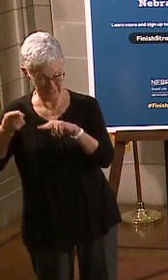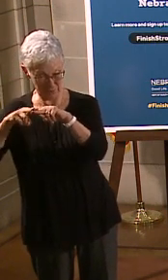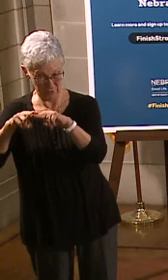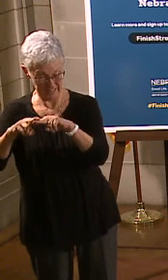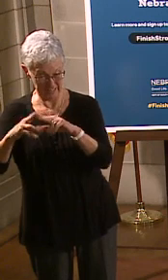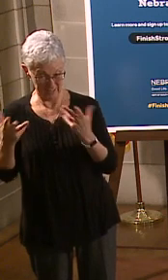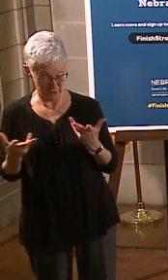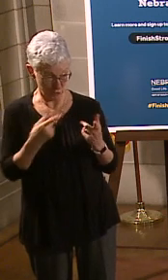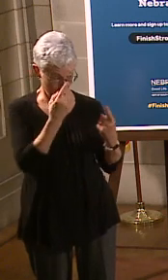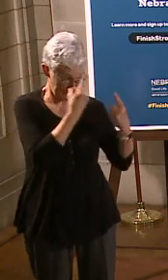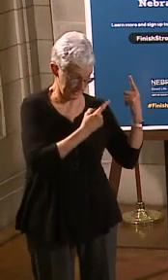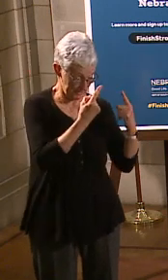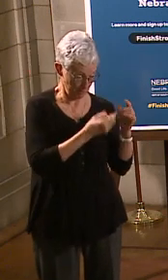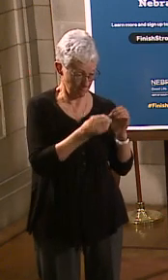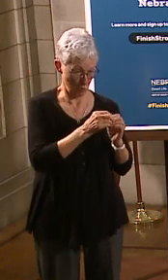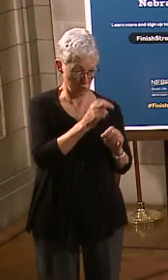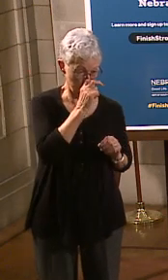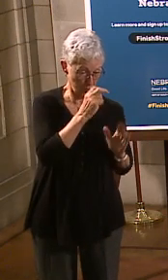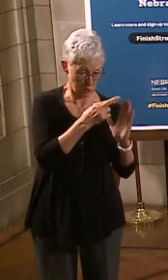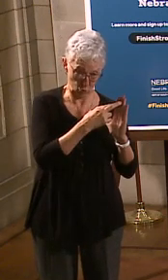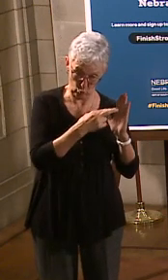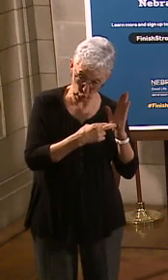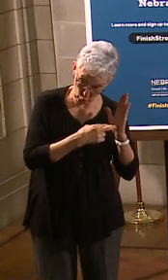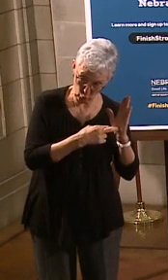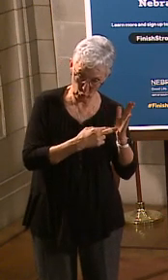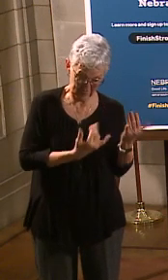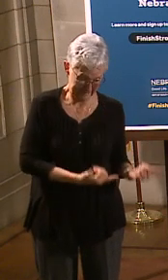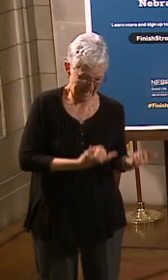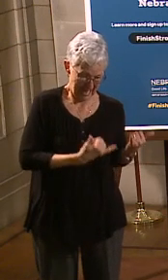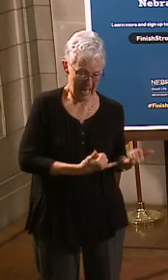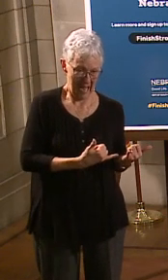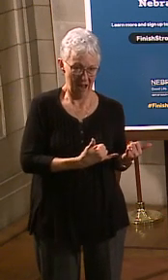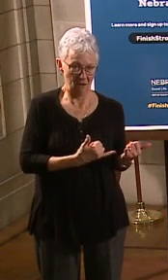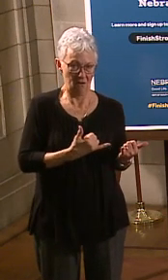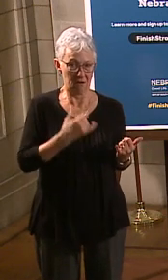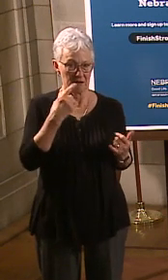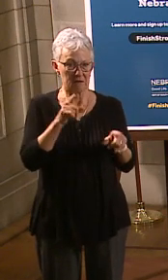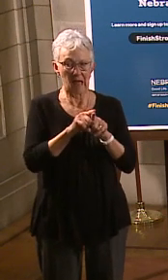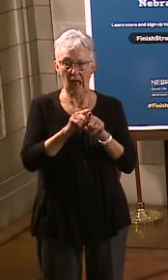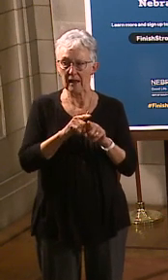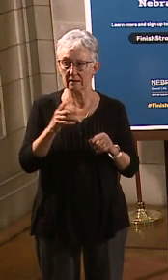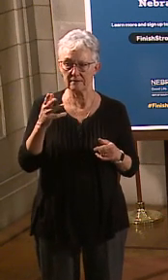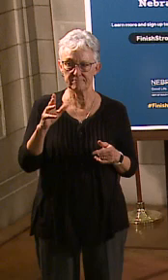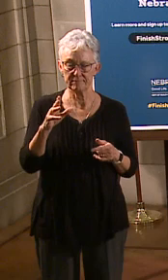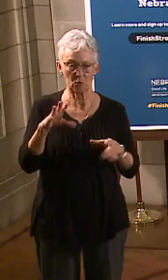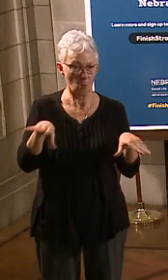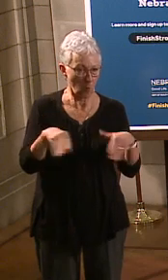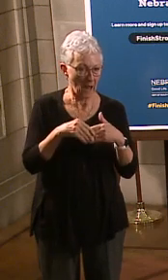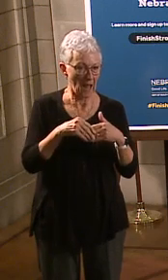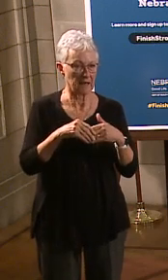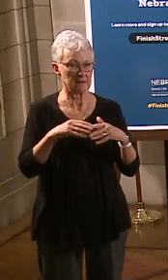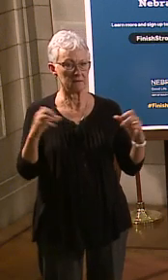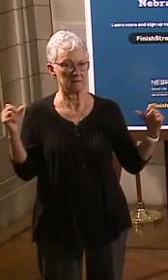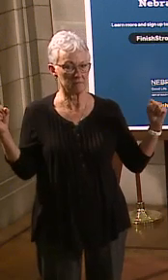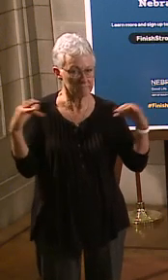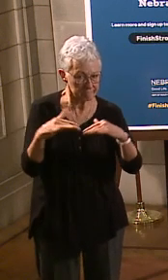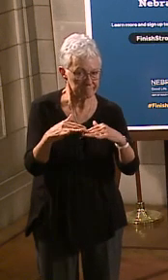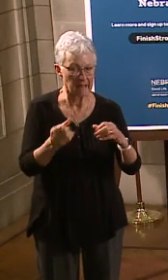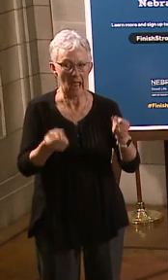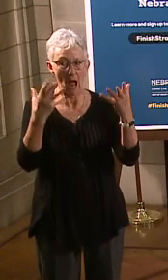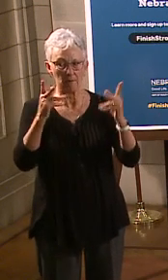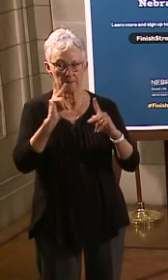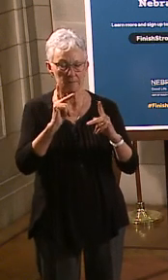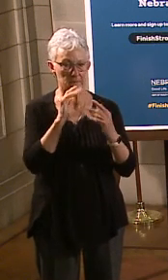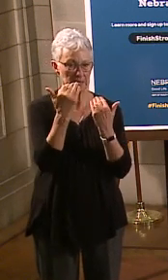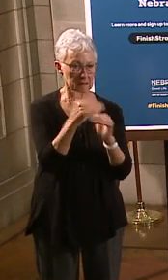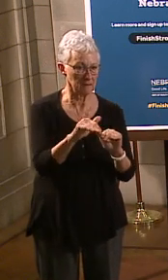right. But is it time to try and clamp down now on some venue capacity, indoor dining, et cetera, to give vaccines time to take hold